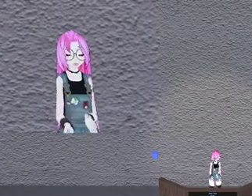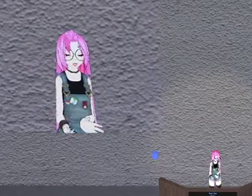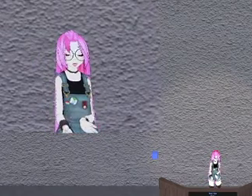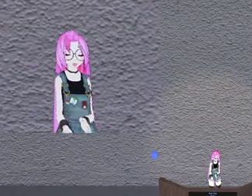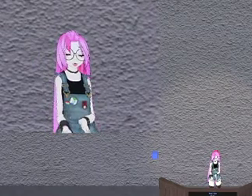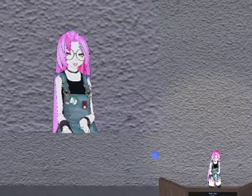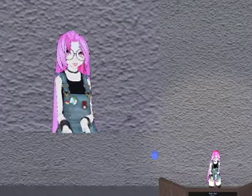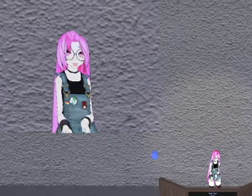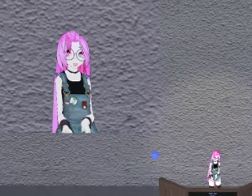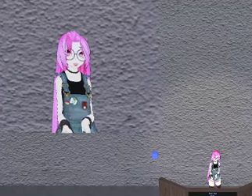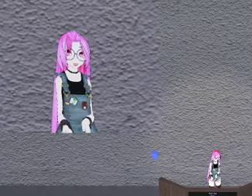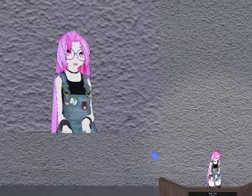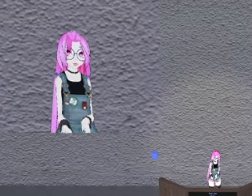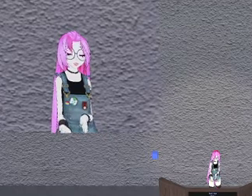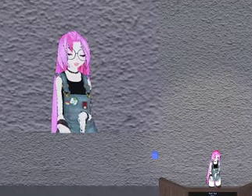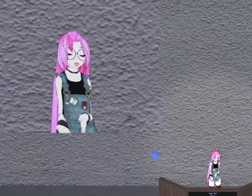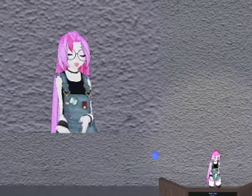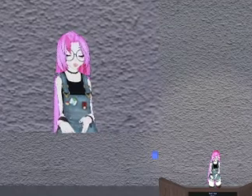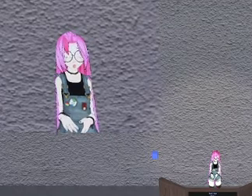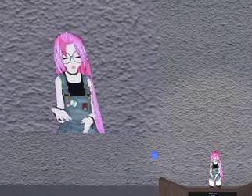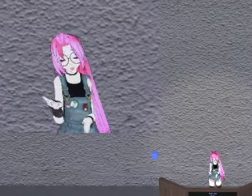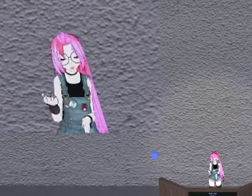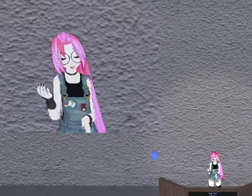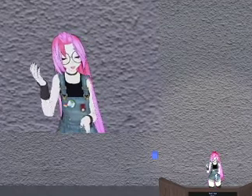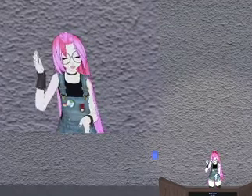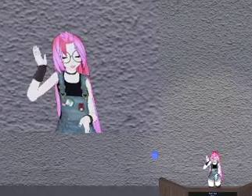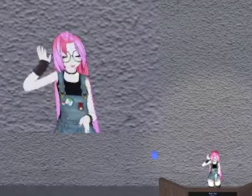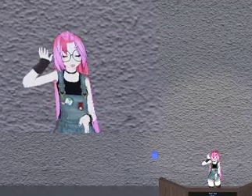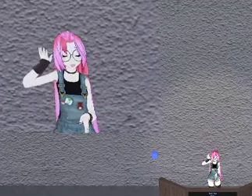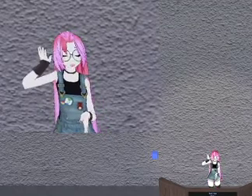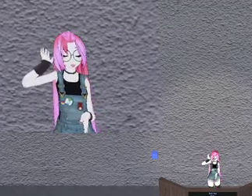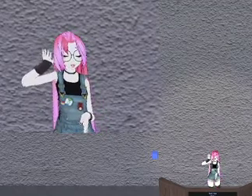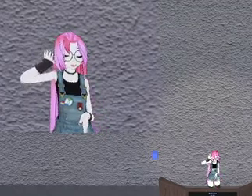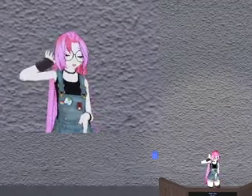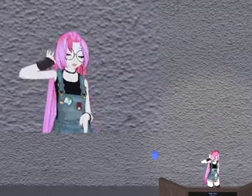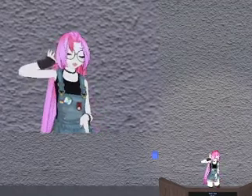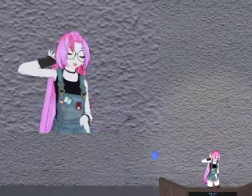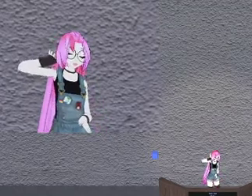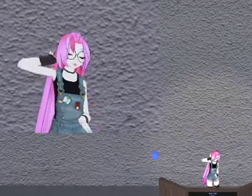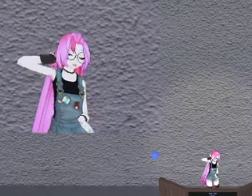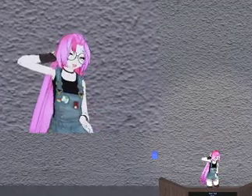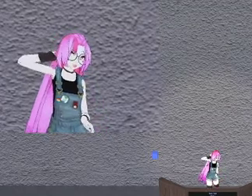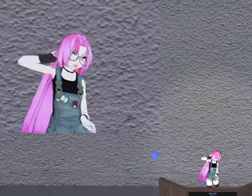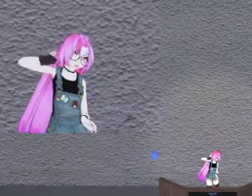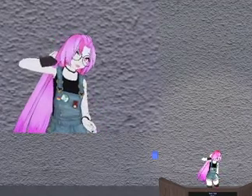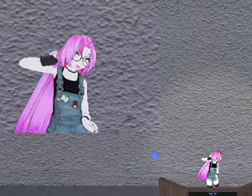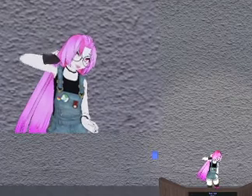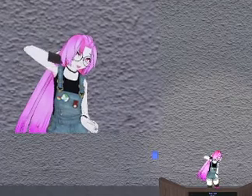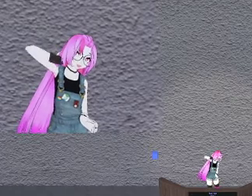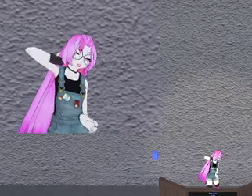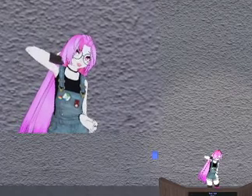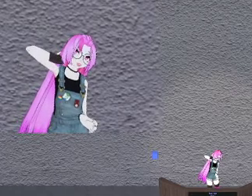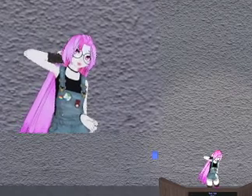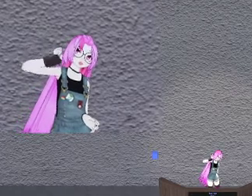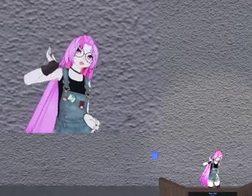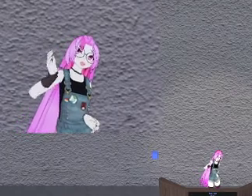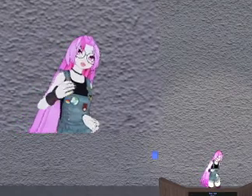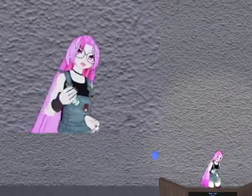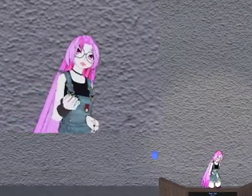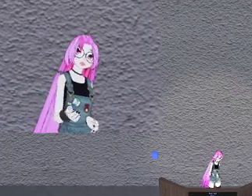you're talking about like settings or like, oh, what are your specs, I would probably fingerspell